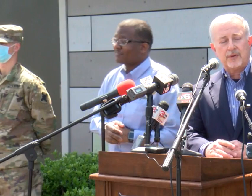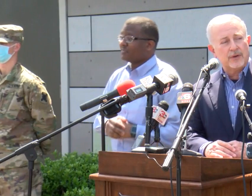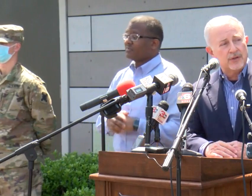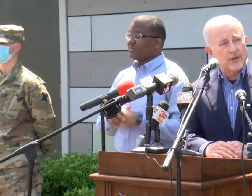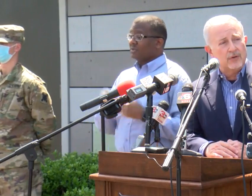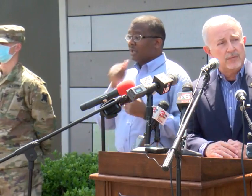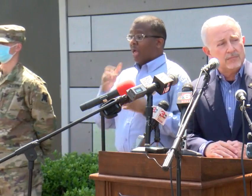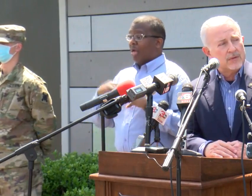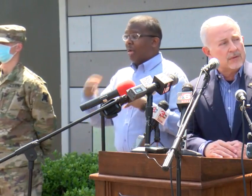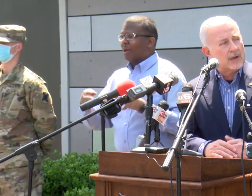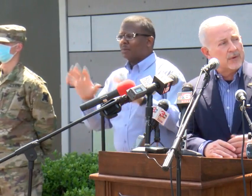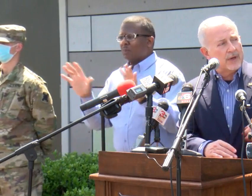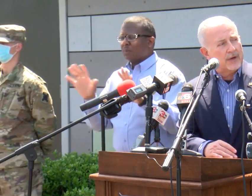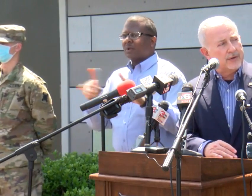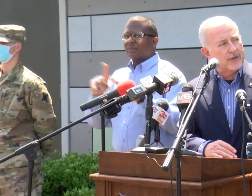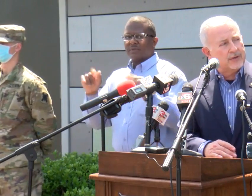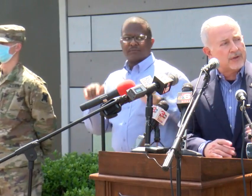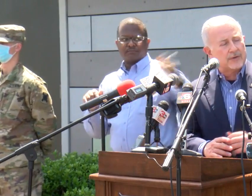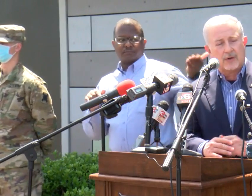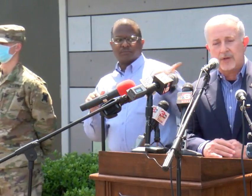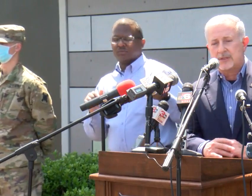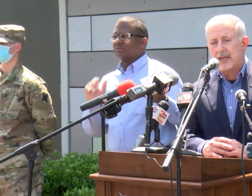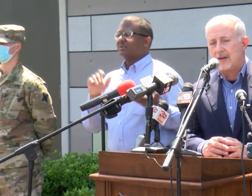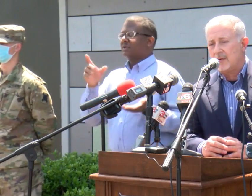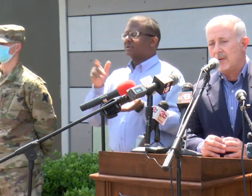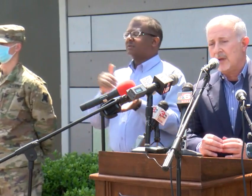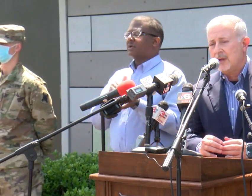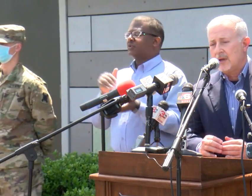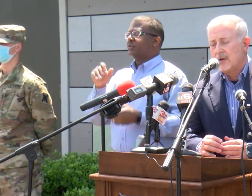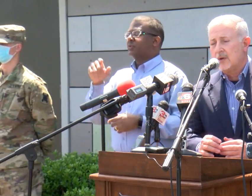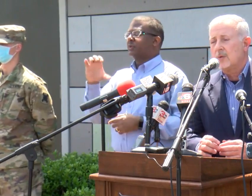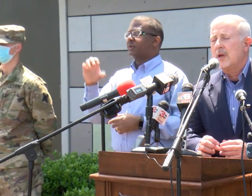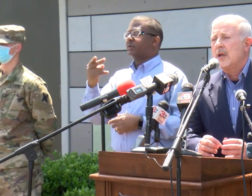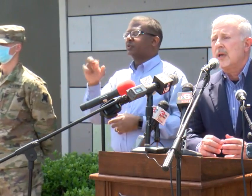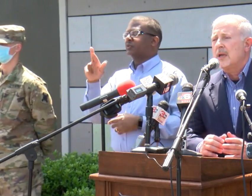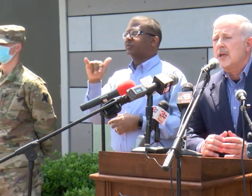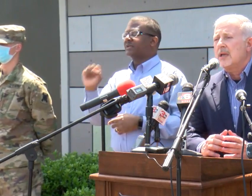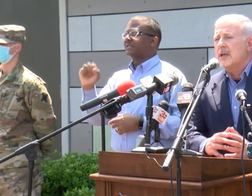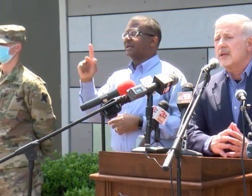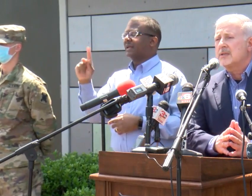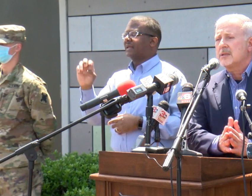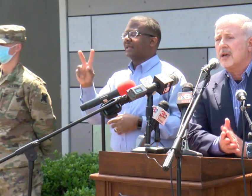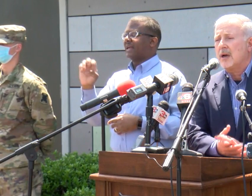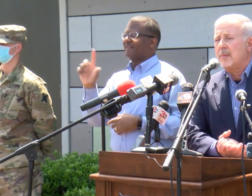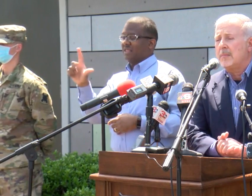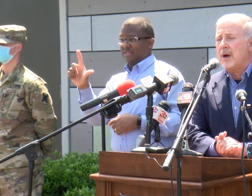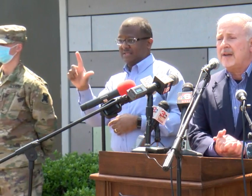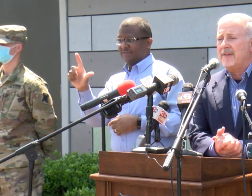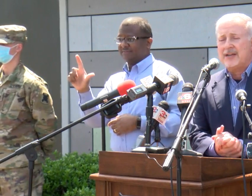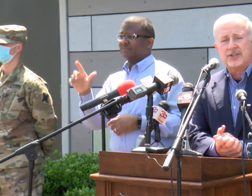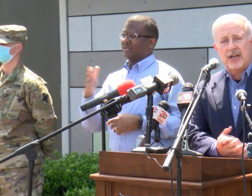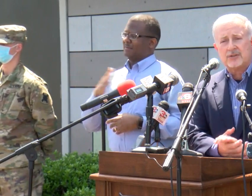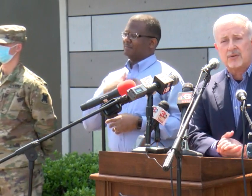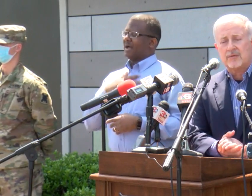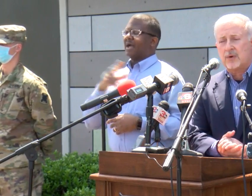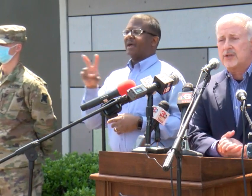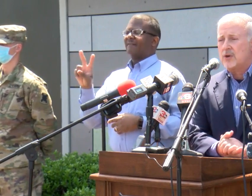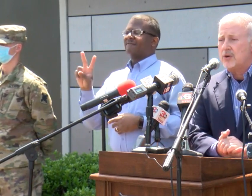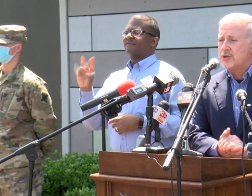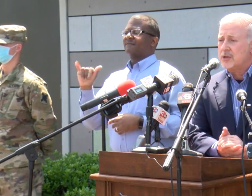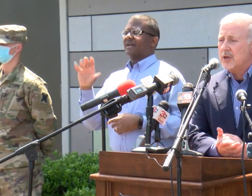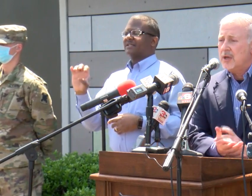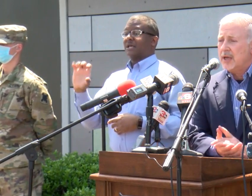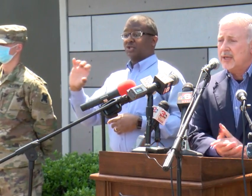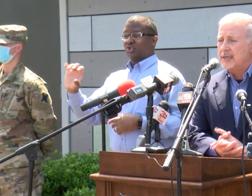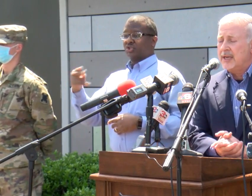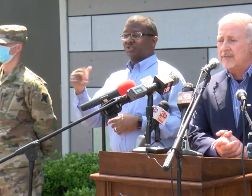Without further ado, I'm going to introduce Dr. Chris Kevel, who is my Vice Chancellor of